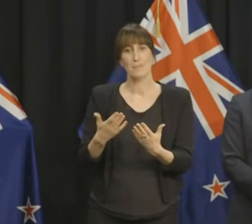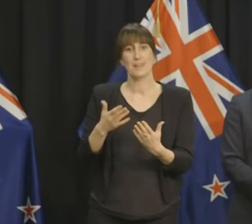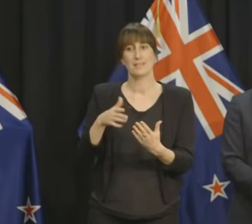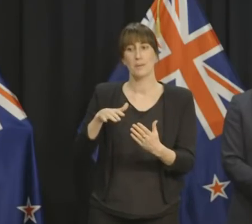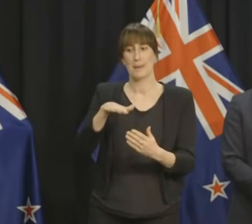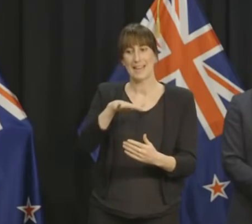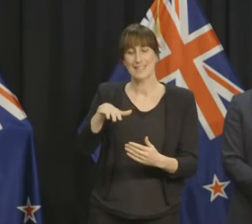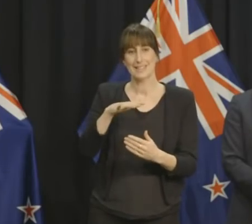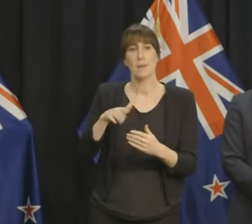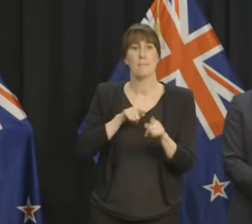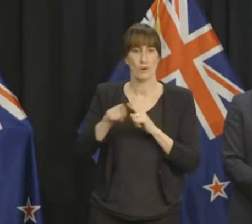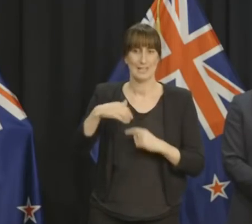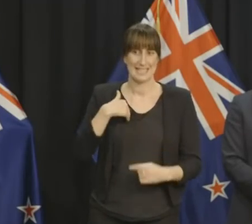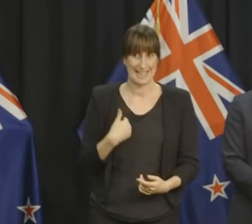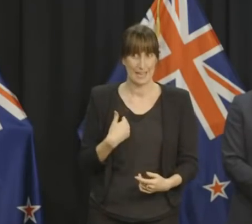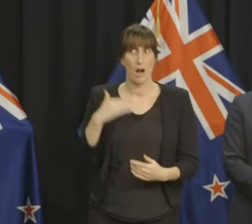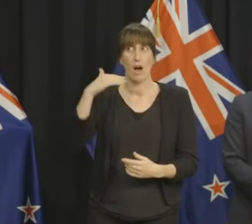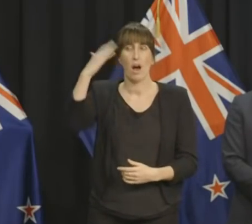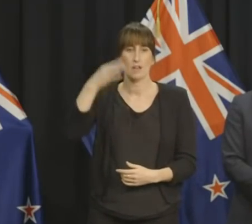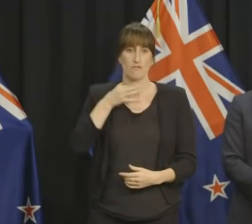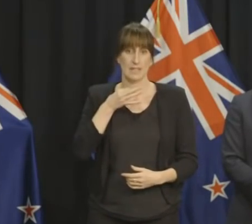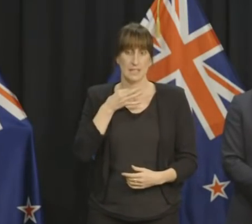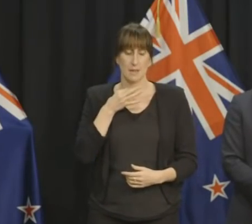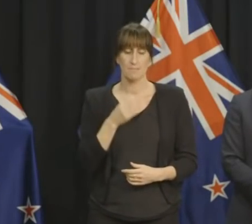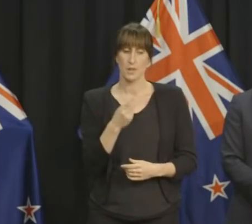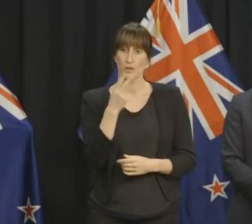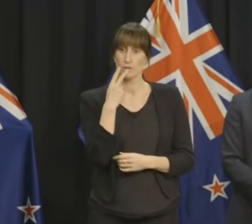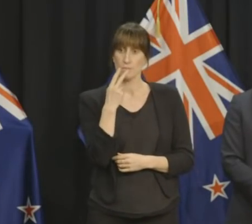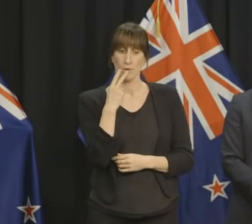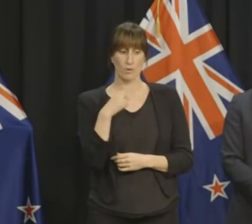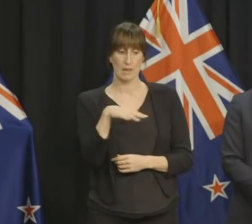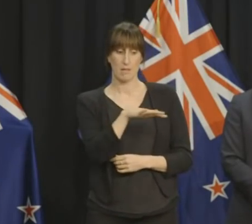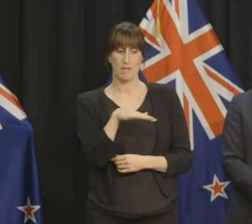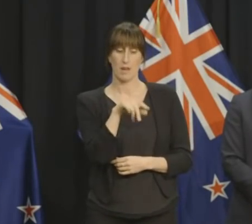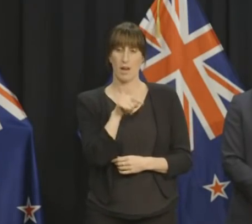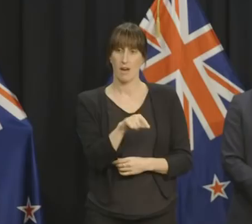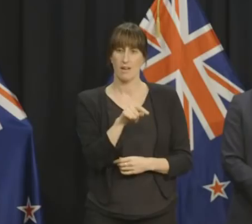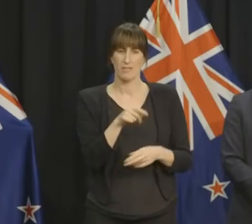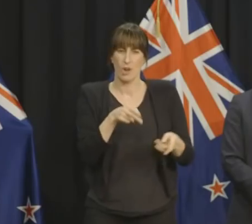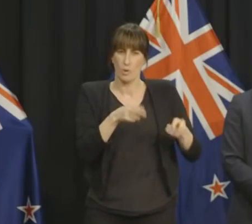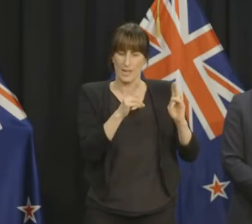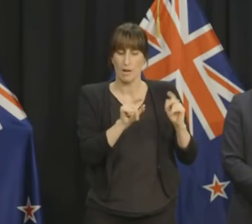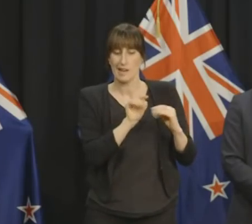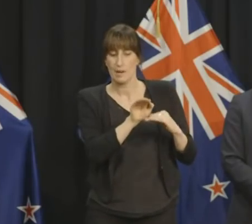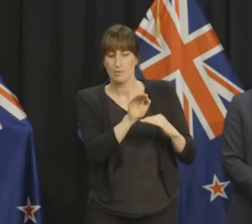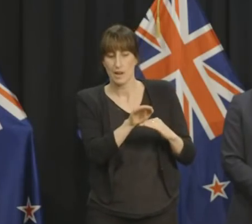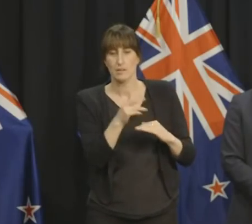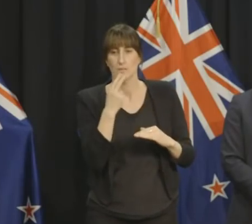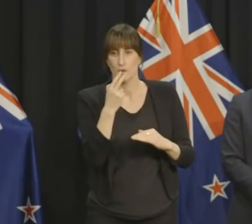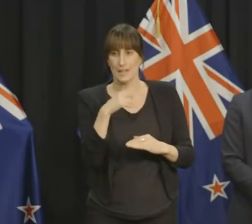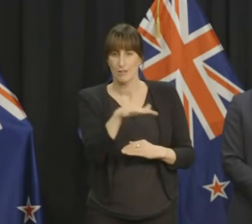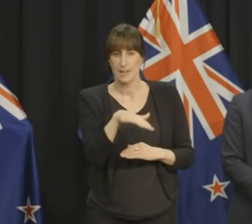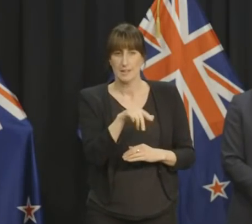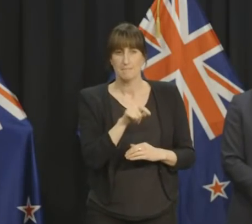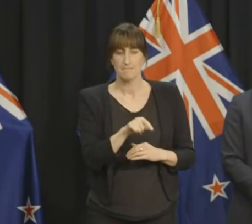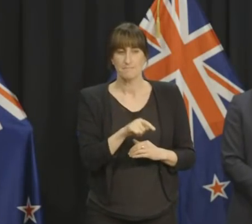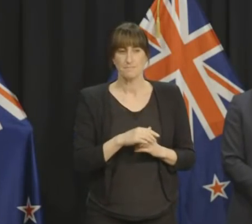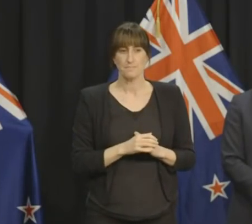about. Smoking is one of those areas where we've discussed around the best approach to deal